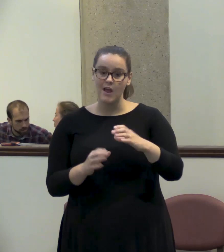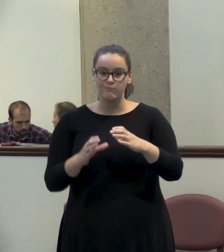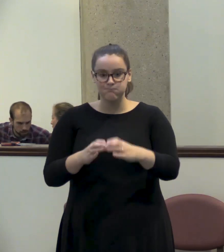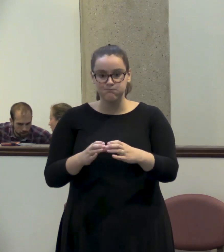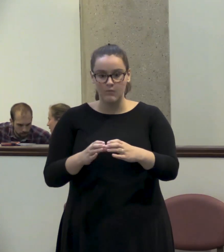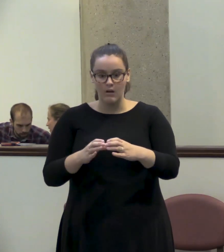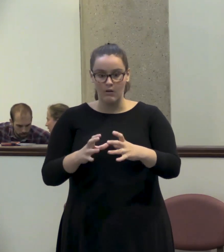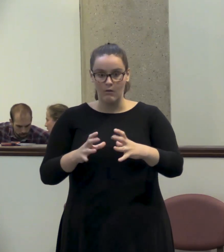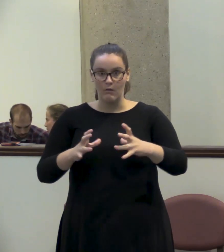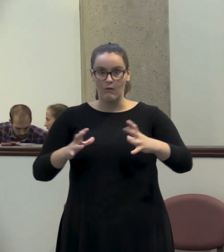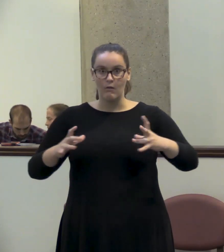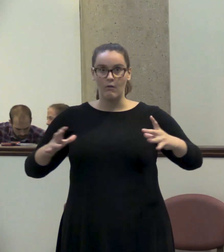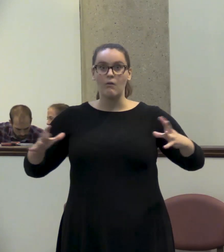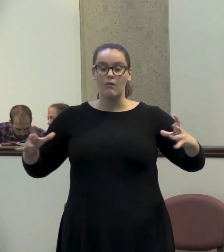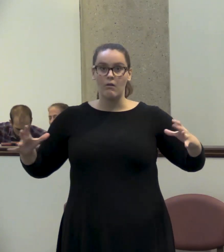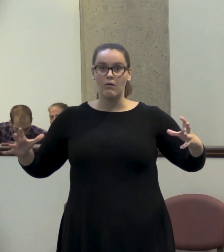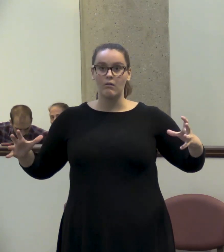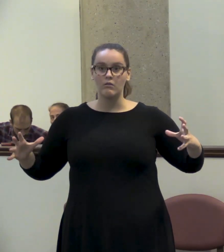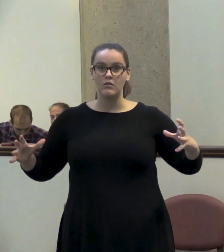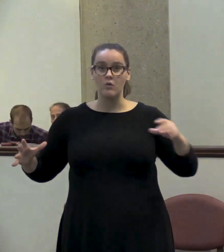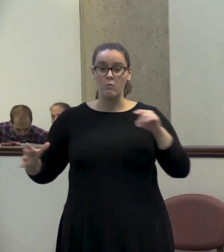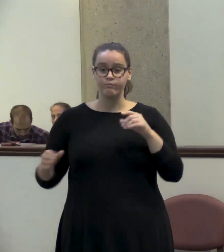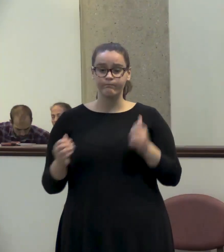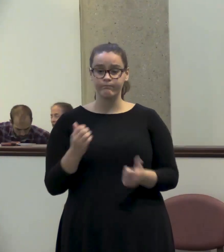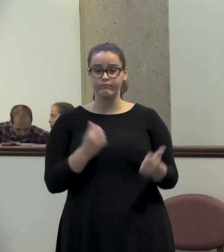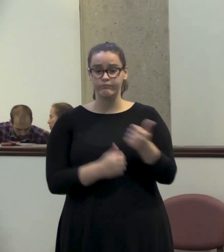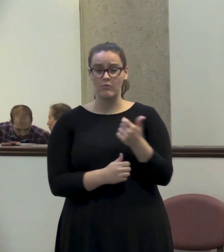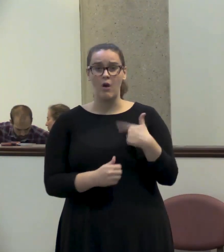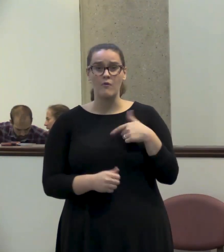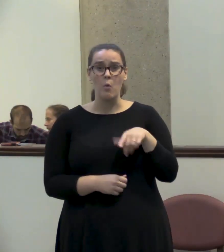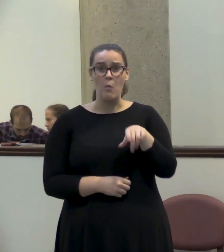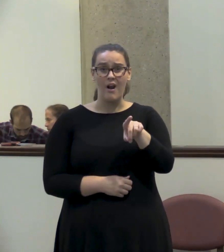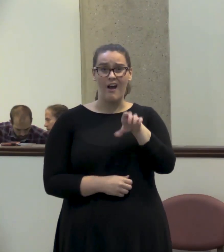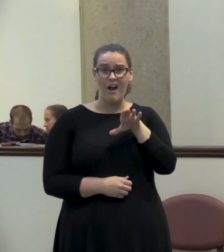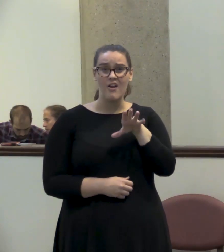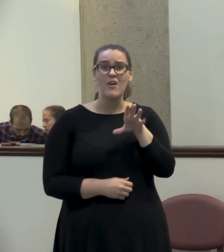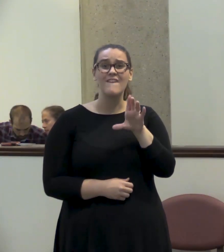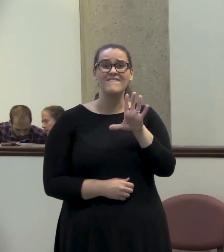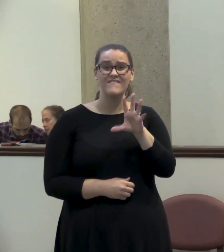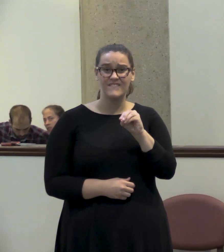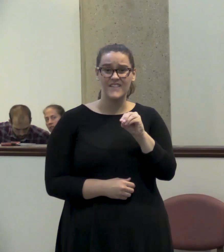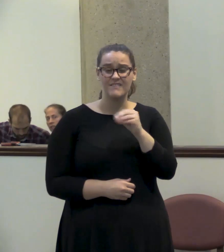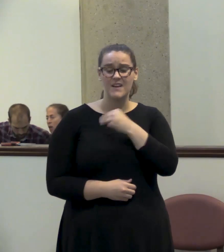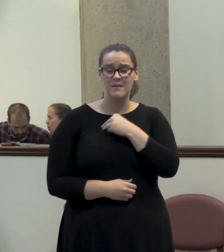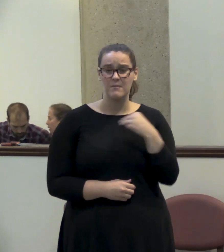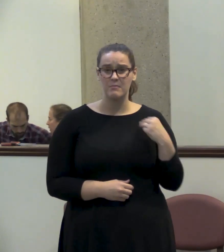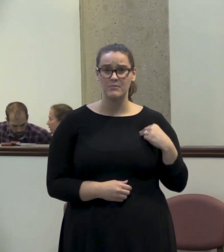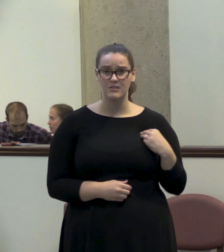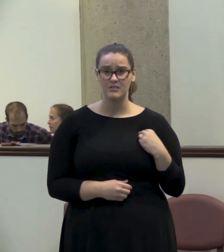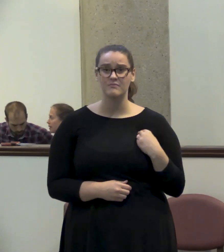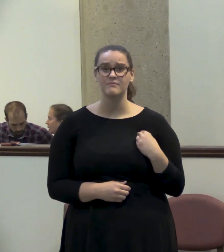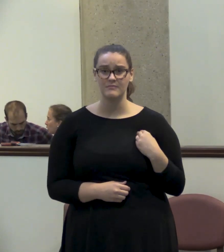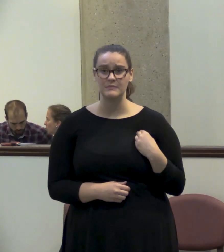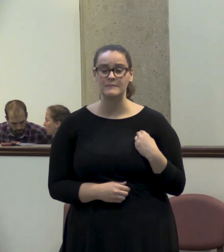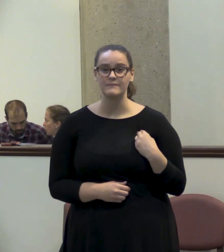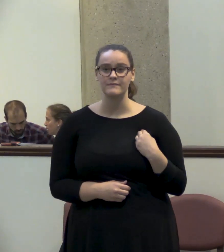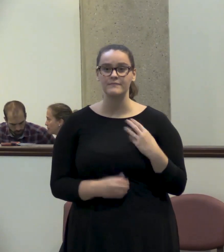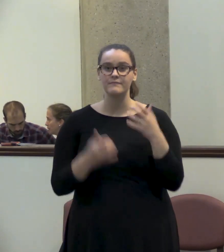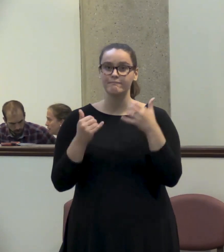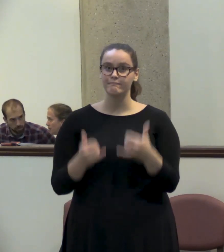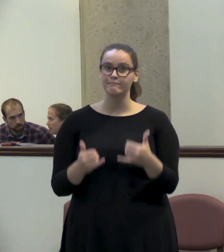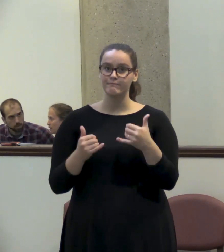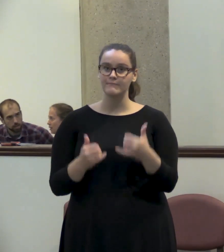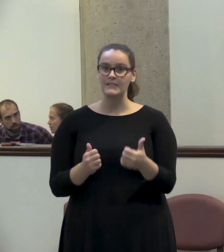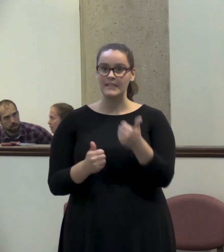more than 30 congregations, over 150 members across all major denominations. Currently, each